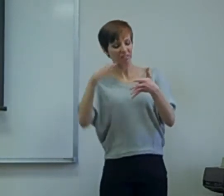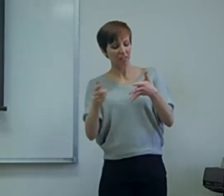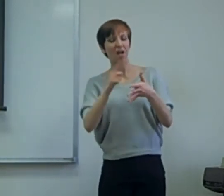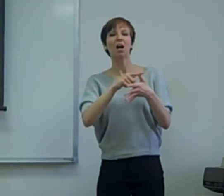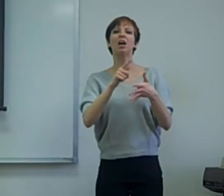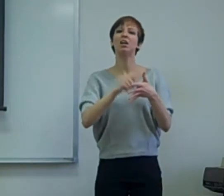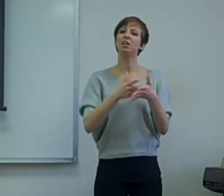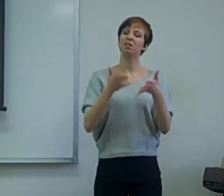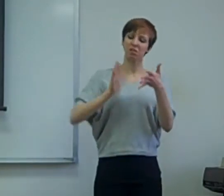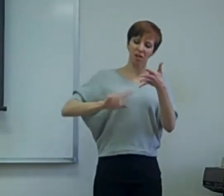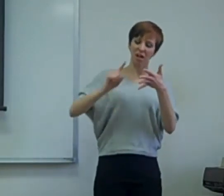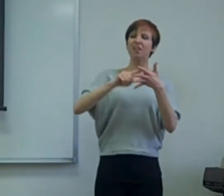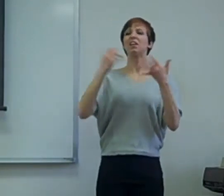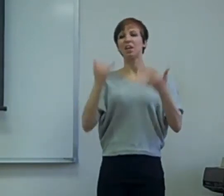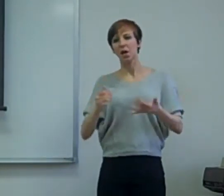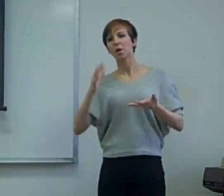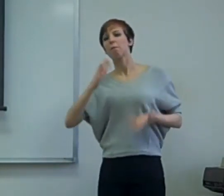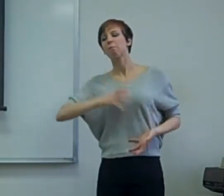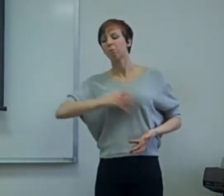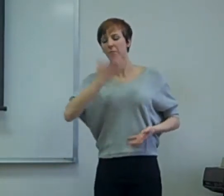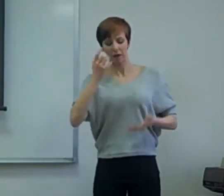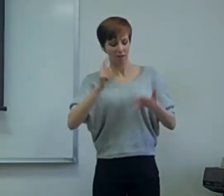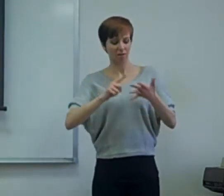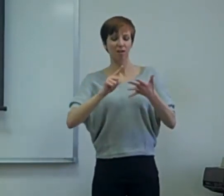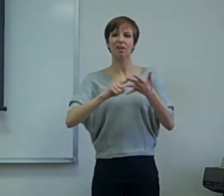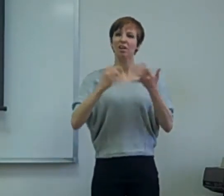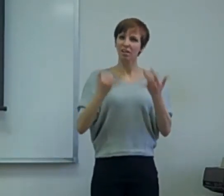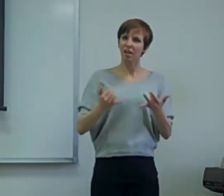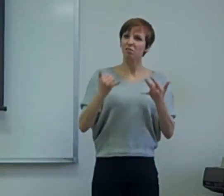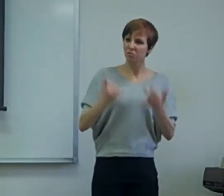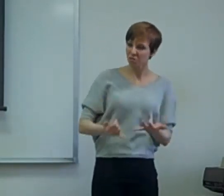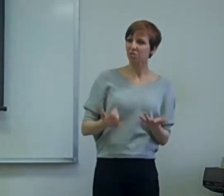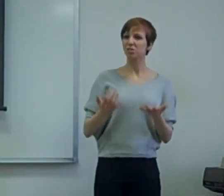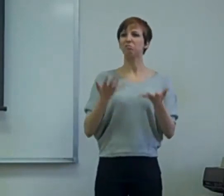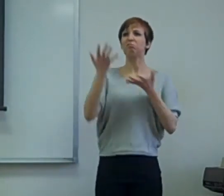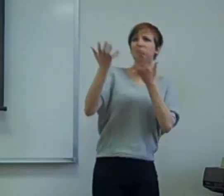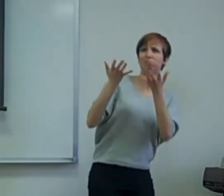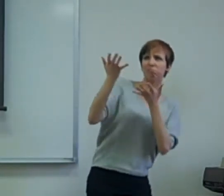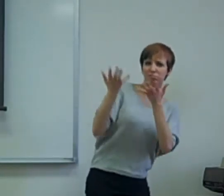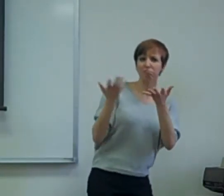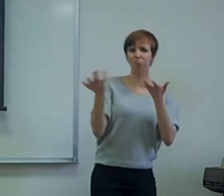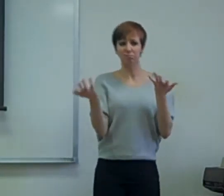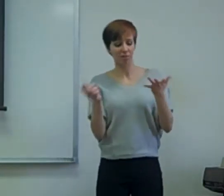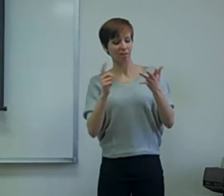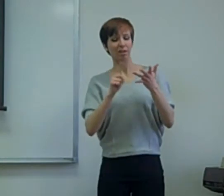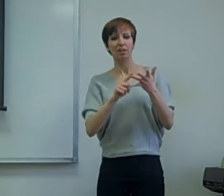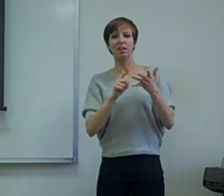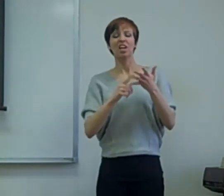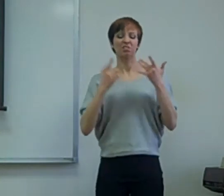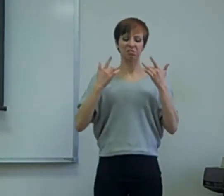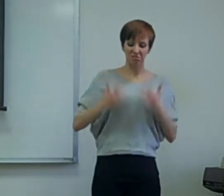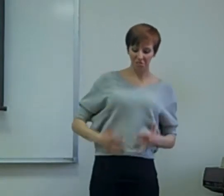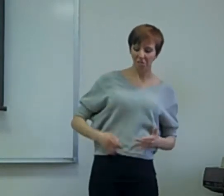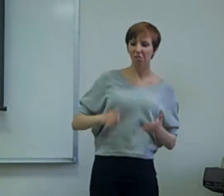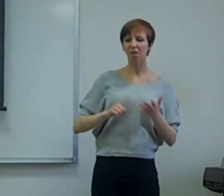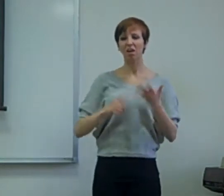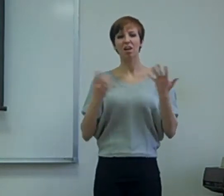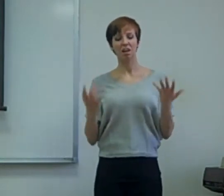mad, and then she's like bargaining, and then she'll be a little bit sad, and then pretty soon she'll wake up one day and